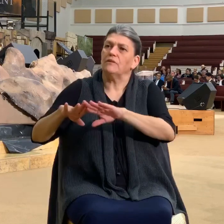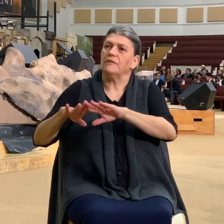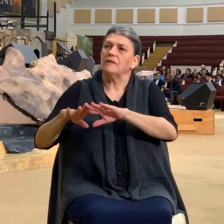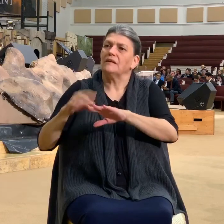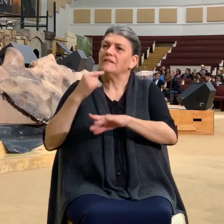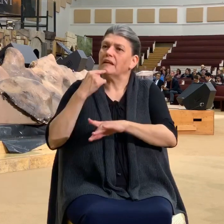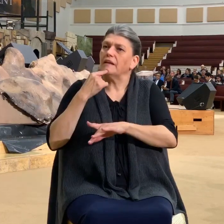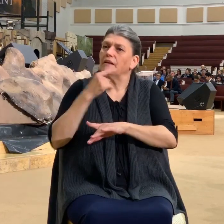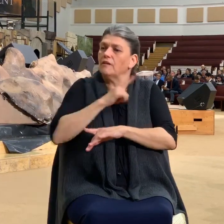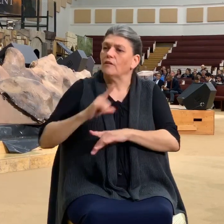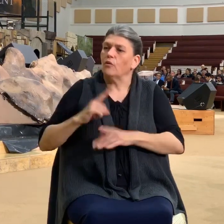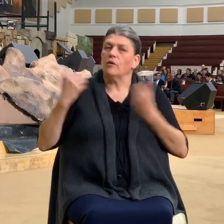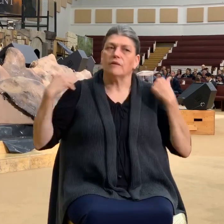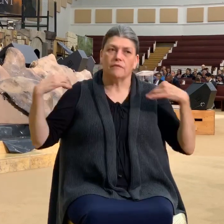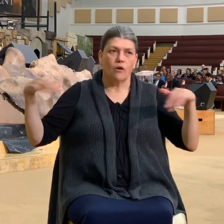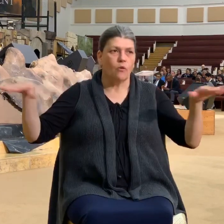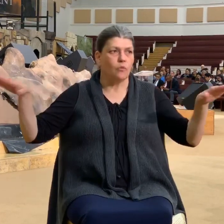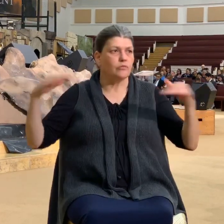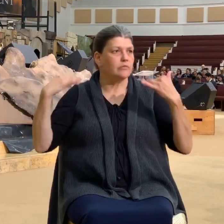I have pastored people